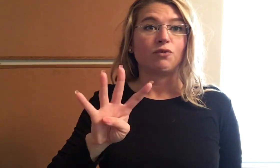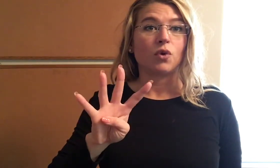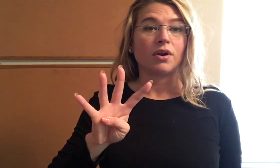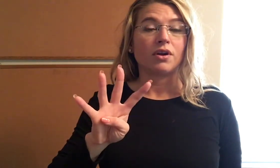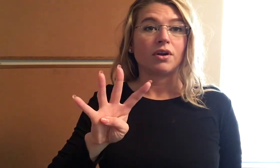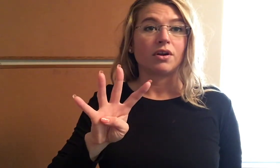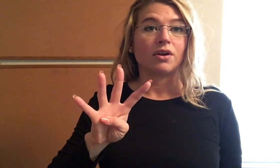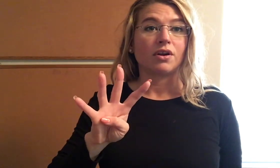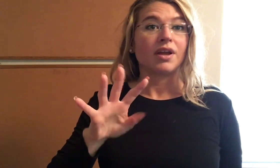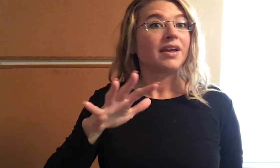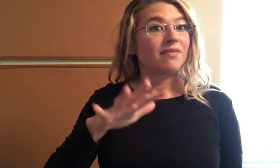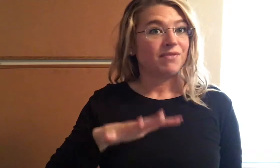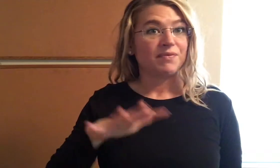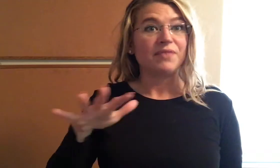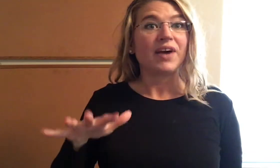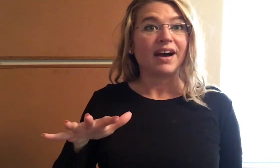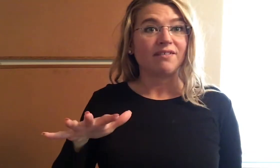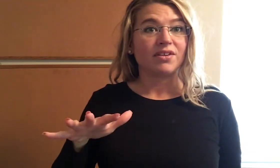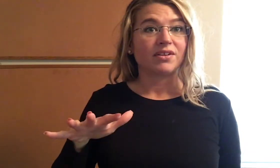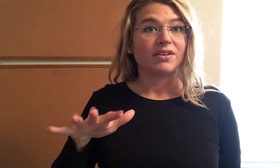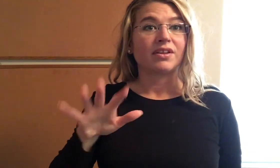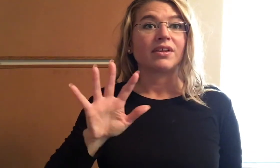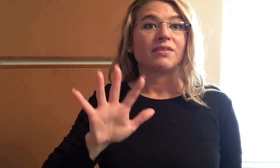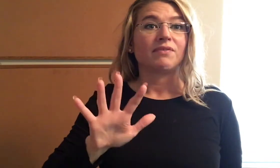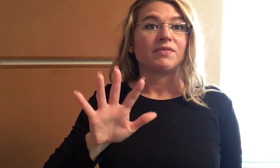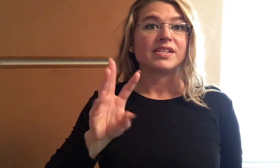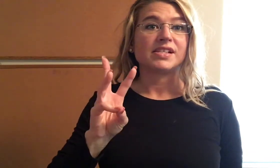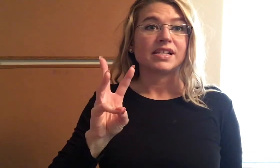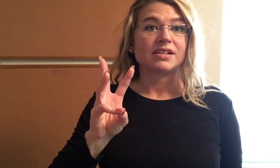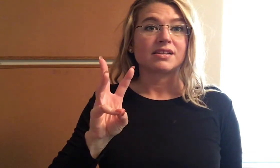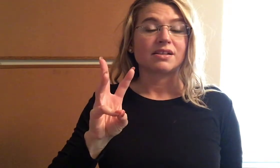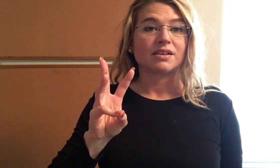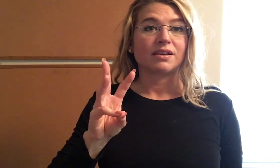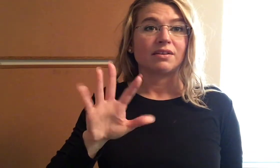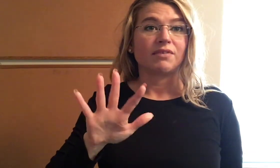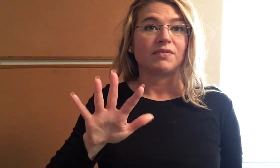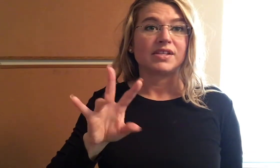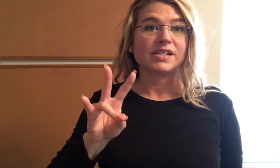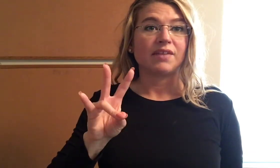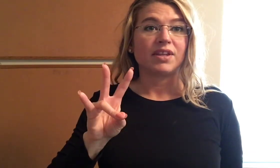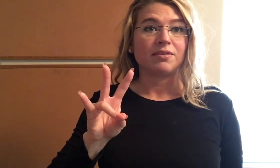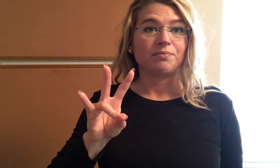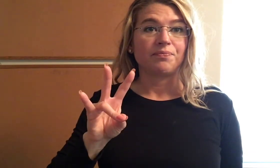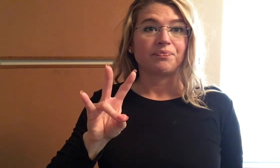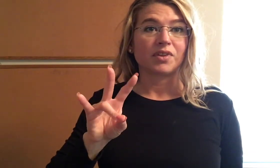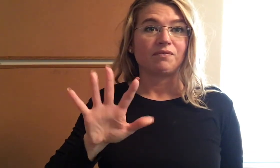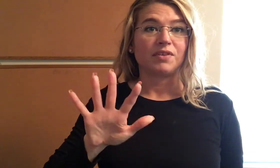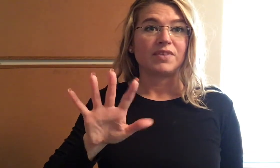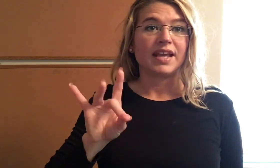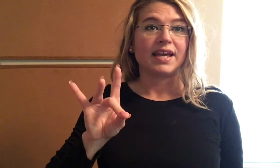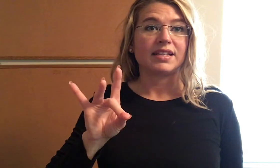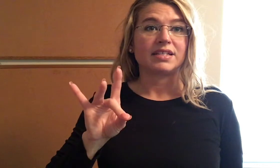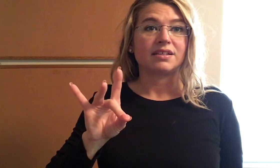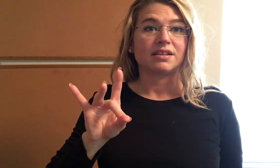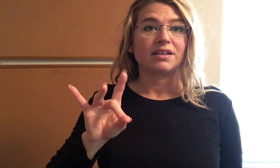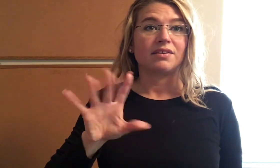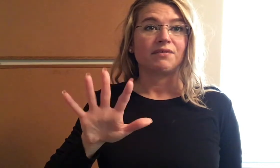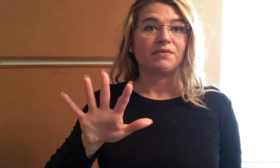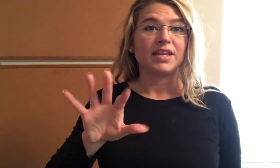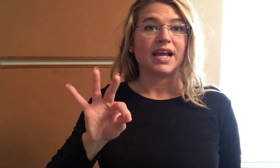54, 55, 56, 57, 58,